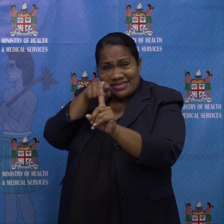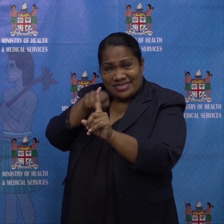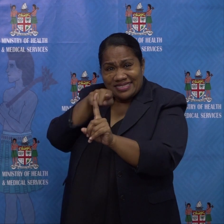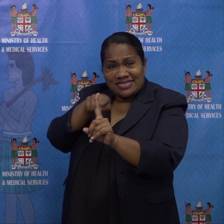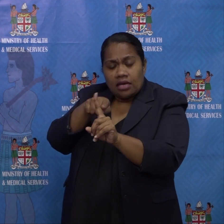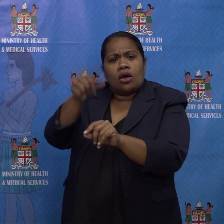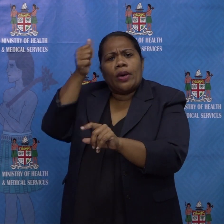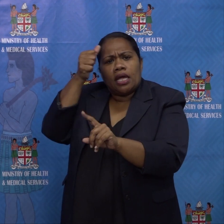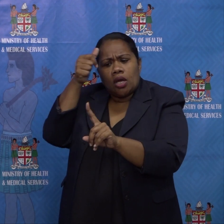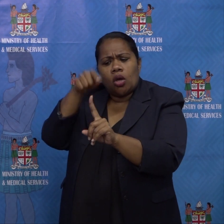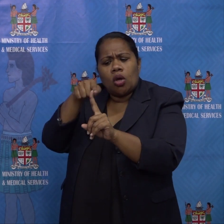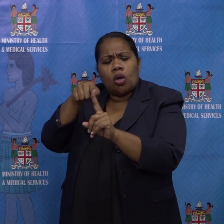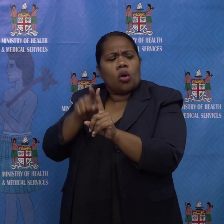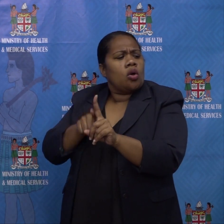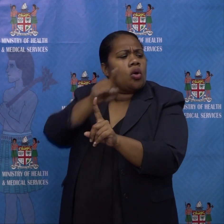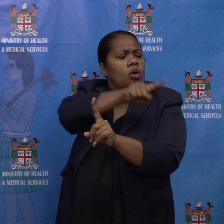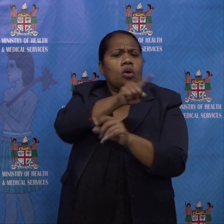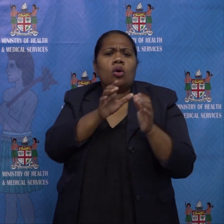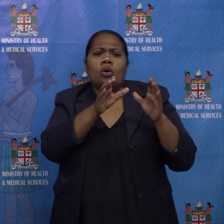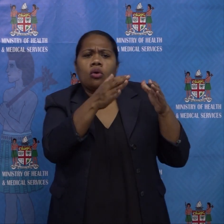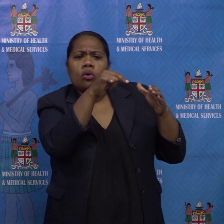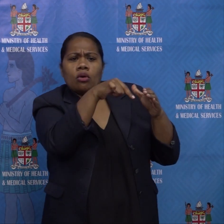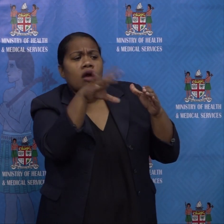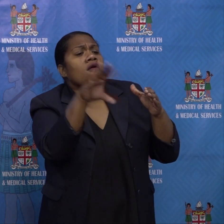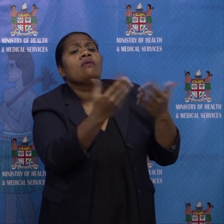linked back to the cluster that goes all the way to the